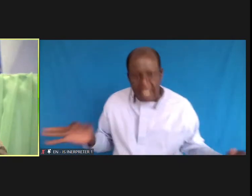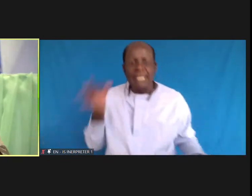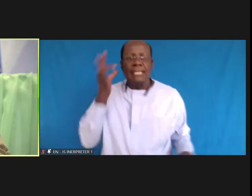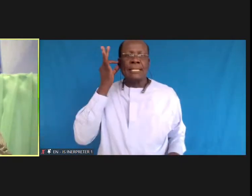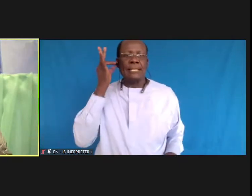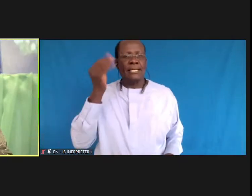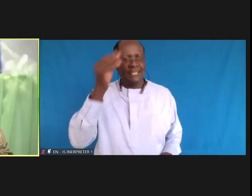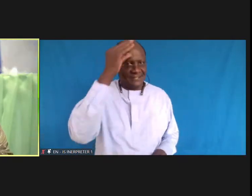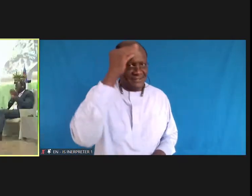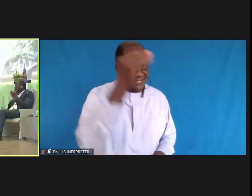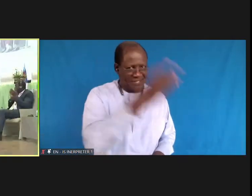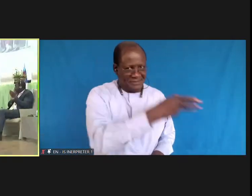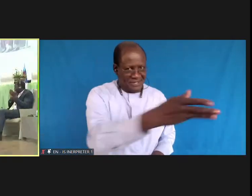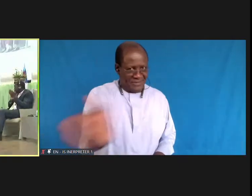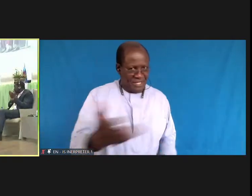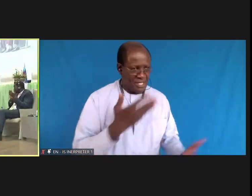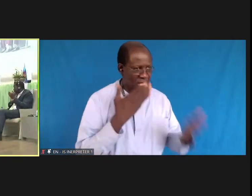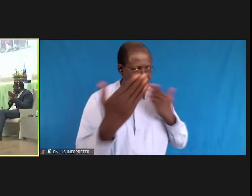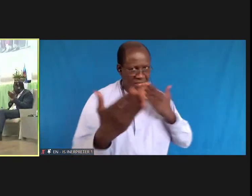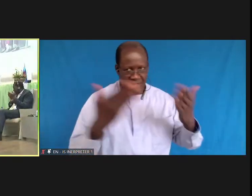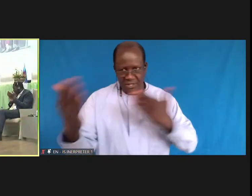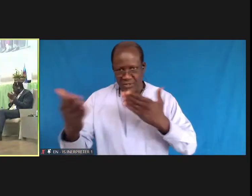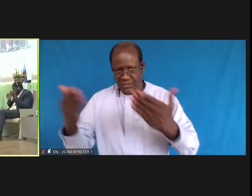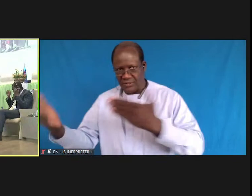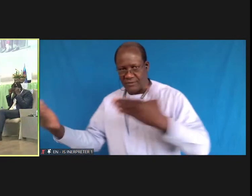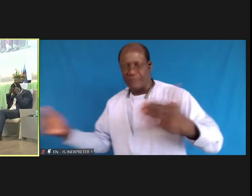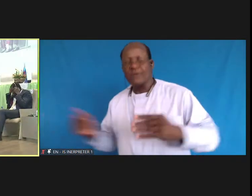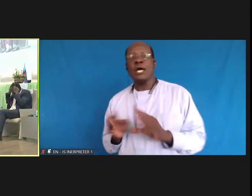your patience, and the meeting is adjourned. Thank you.